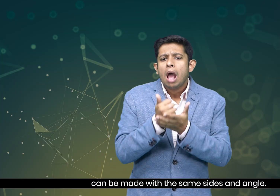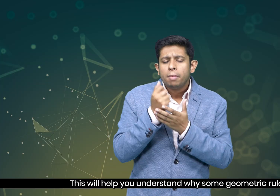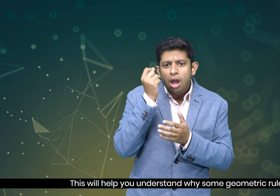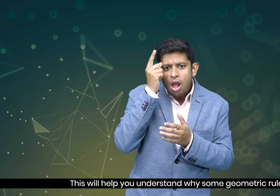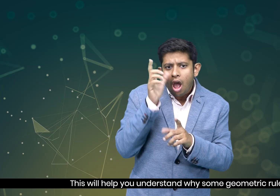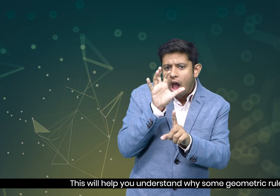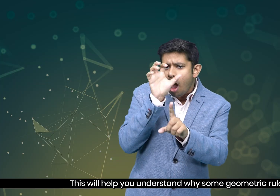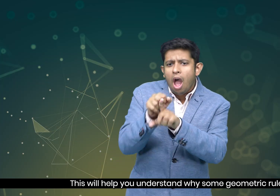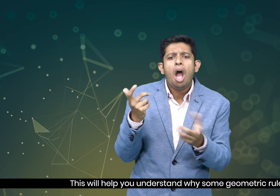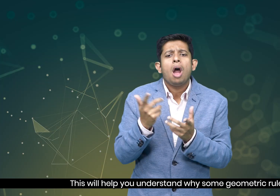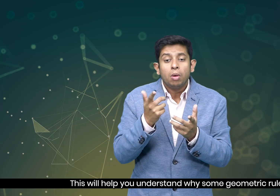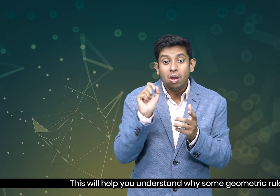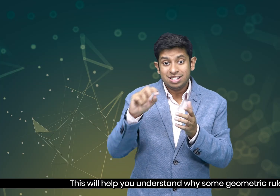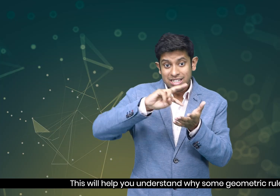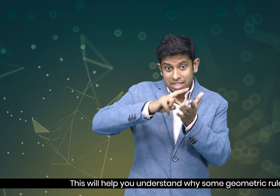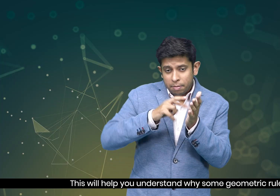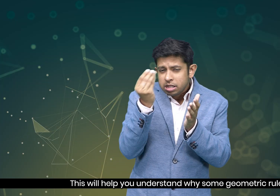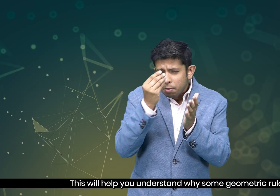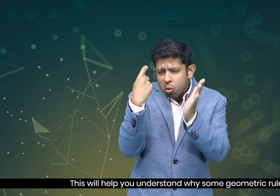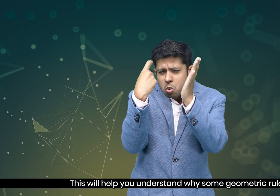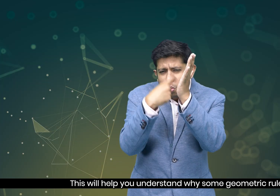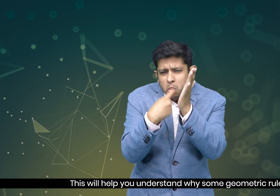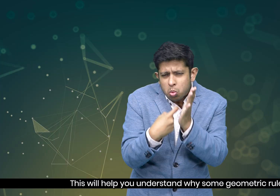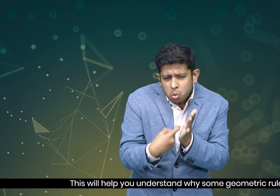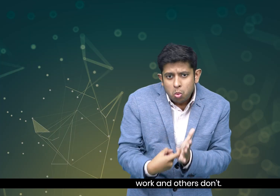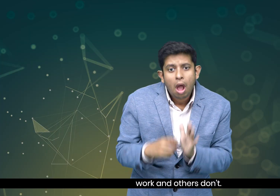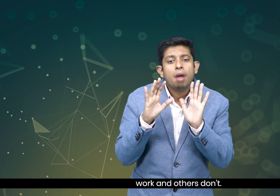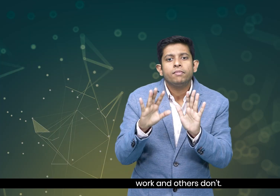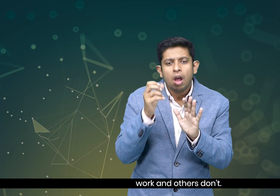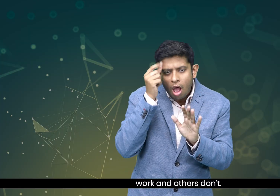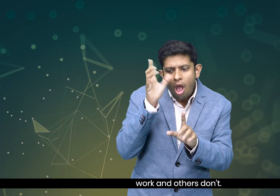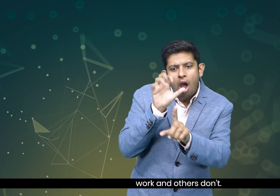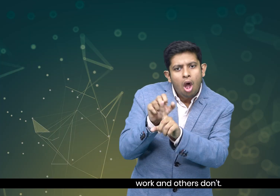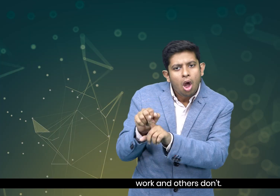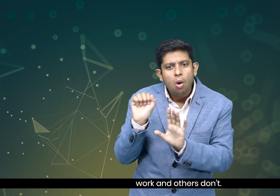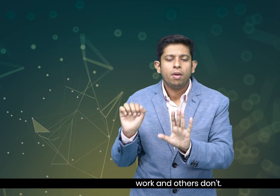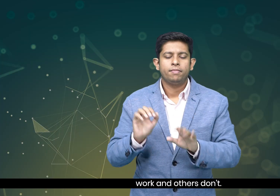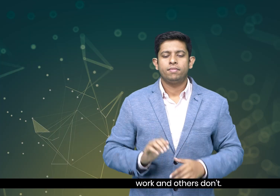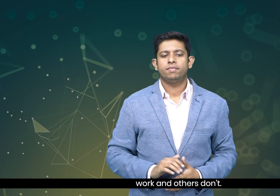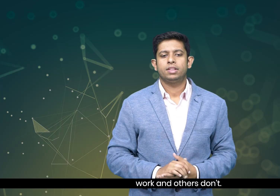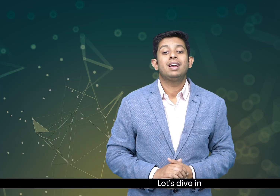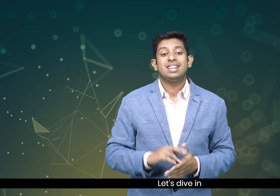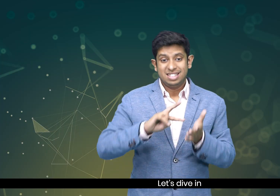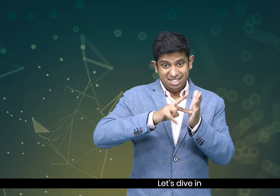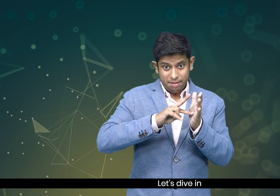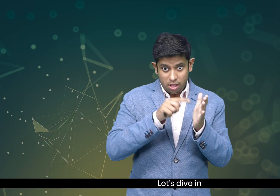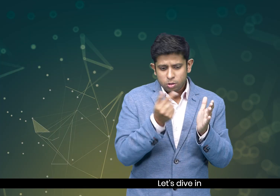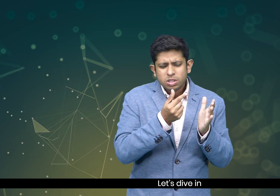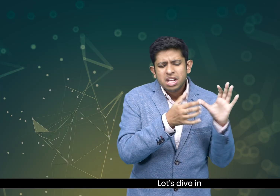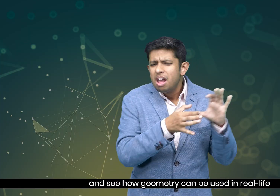This will help you understand why some geometric rules work and others don't. Let's dive in and